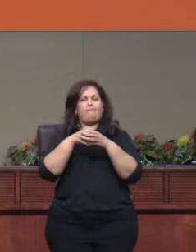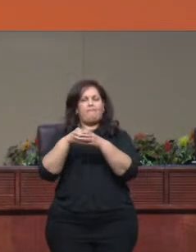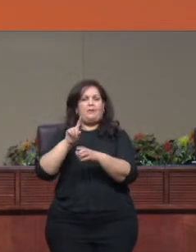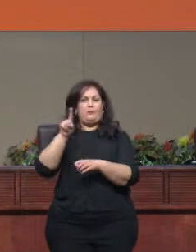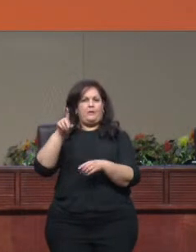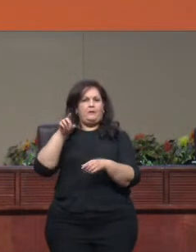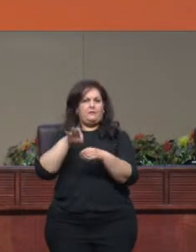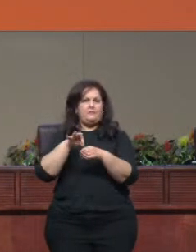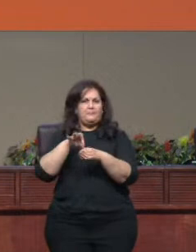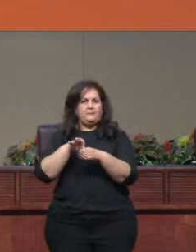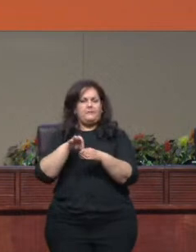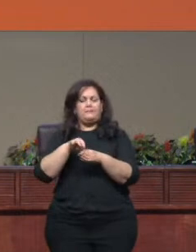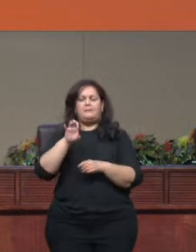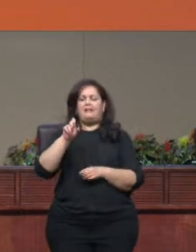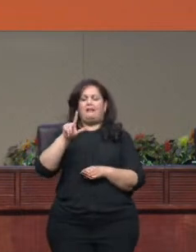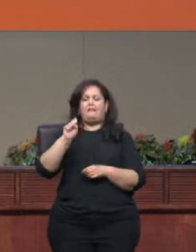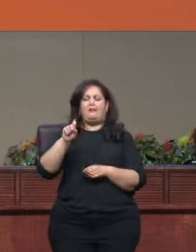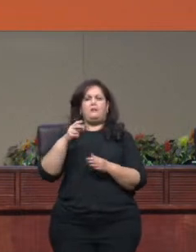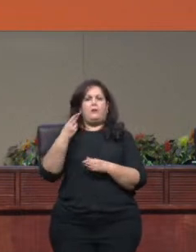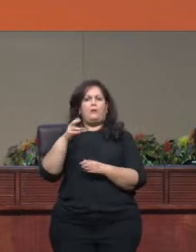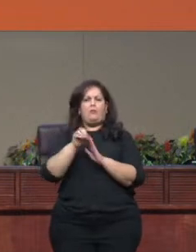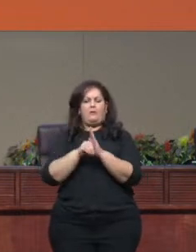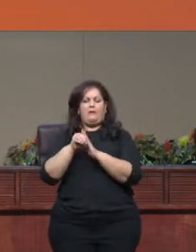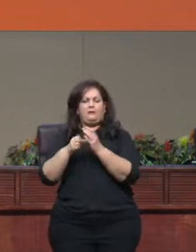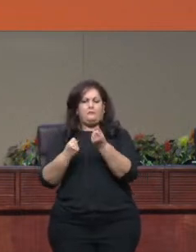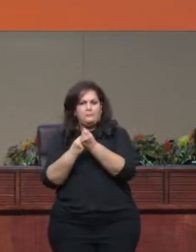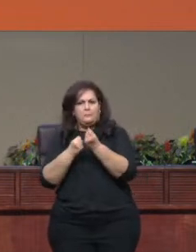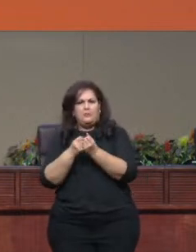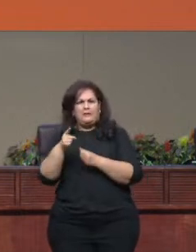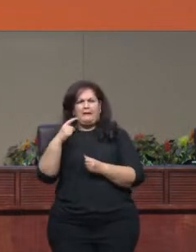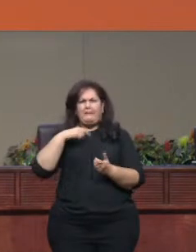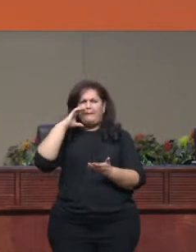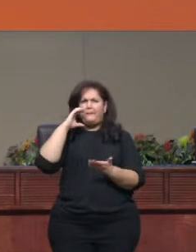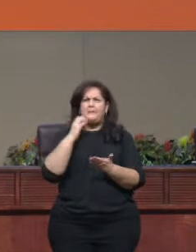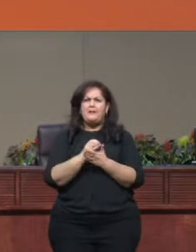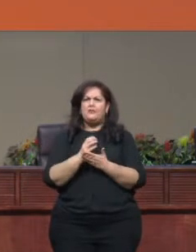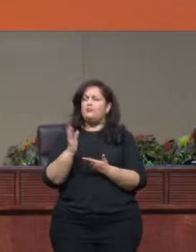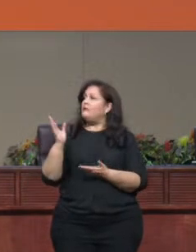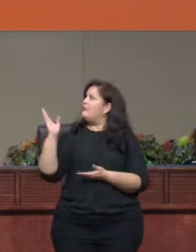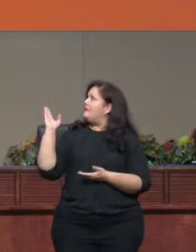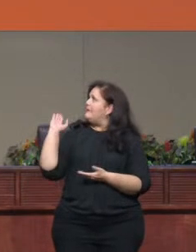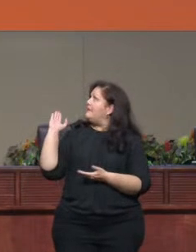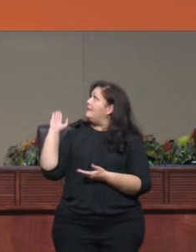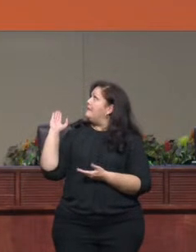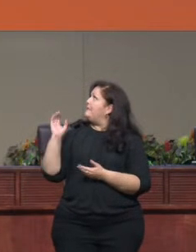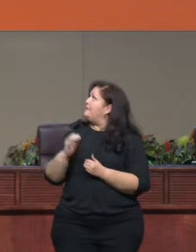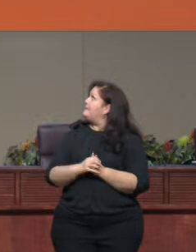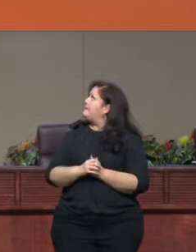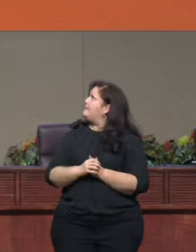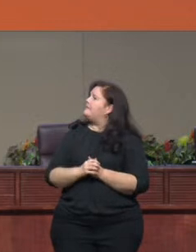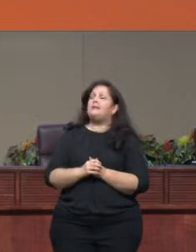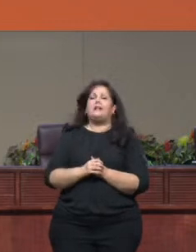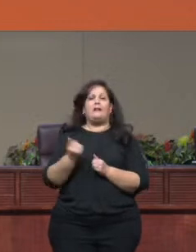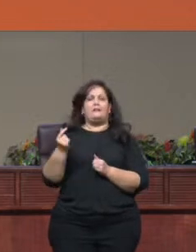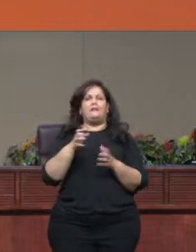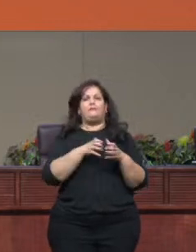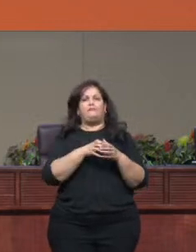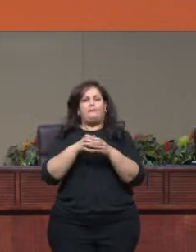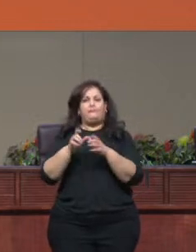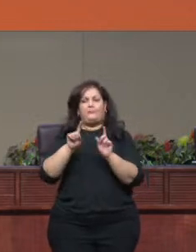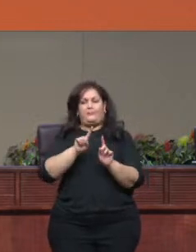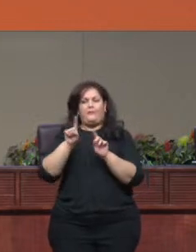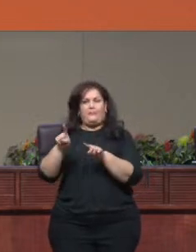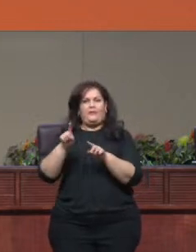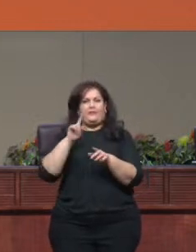Elevate Orlando. And I believe we have a picture behind me of them going to vote at